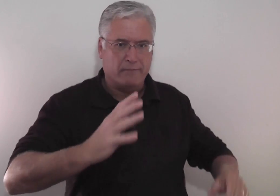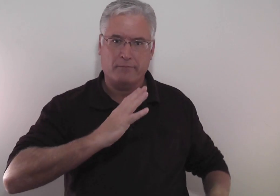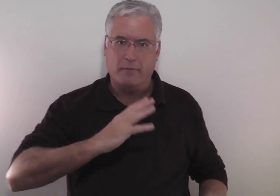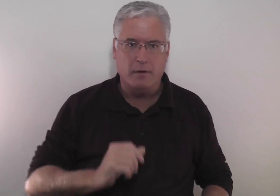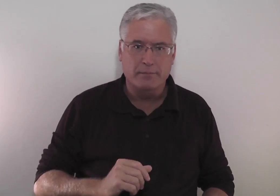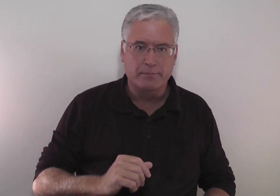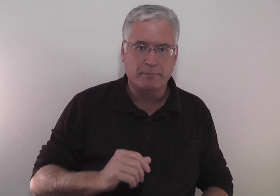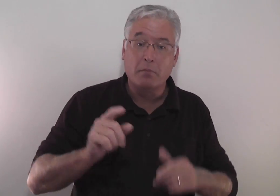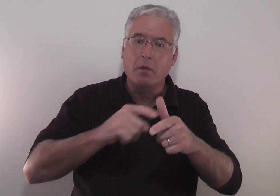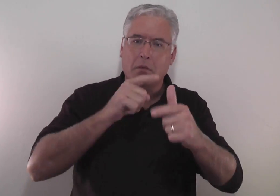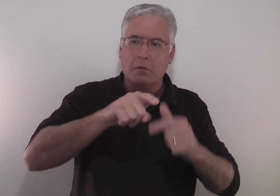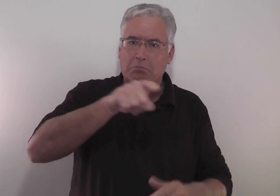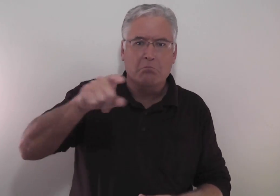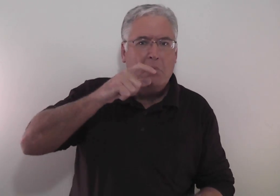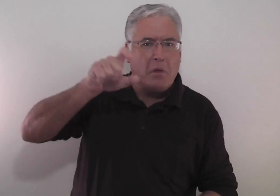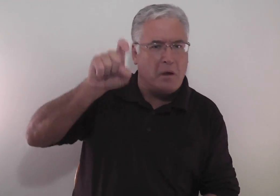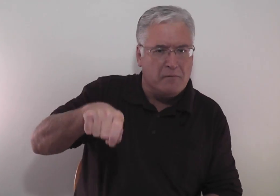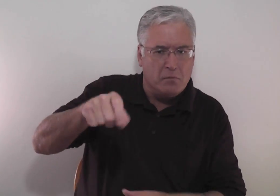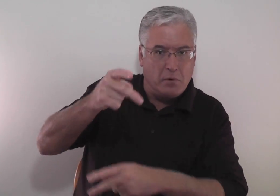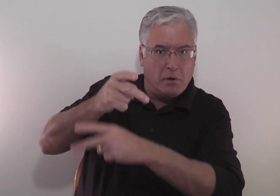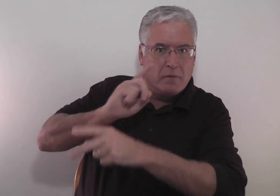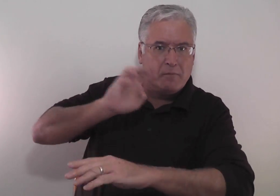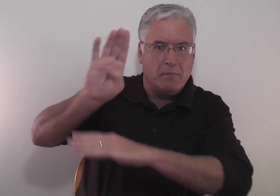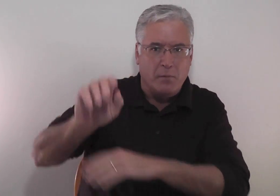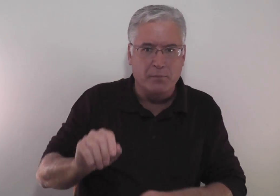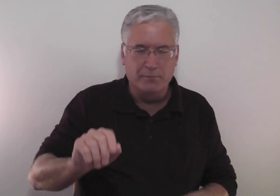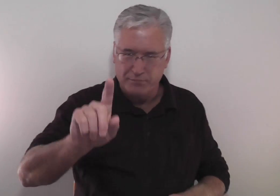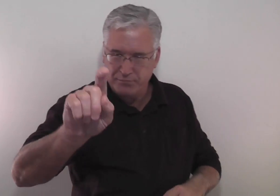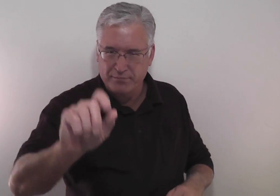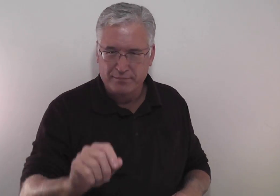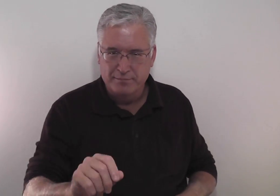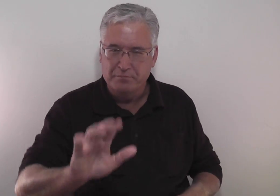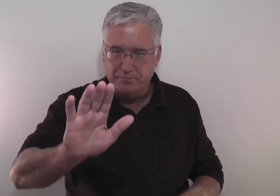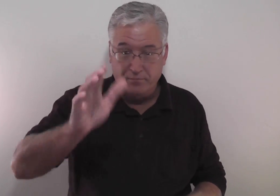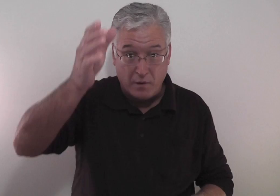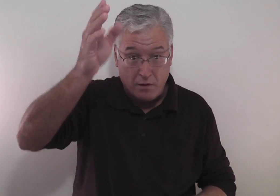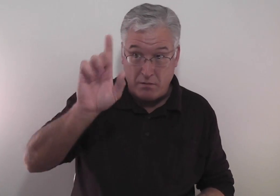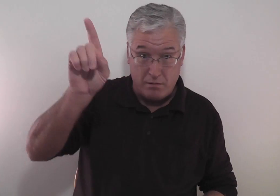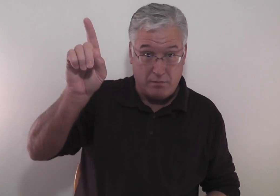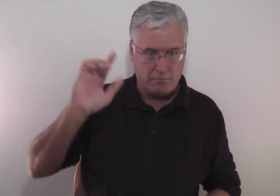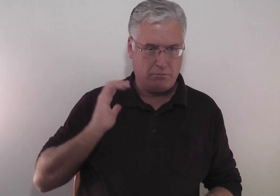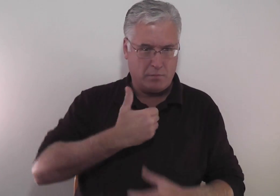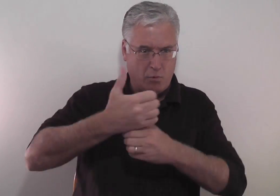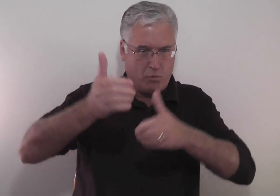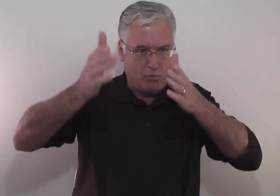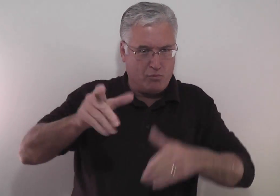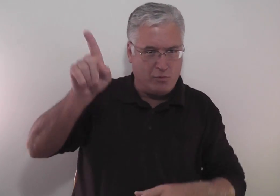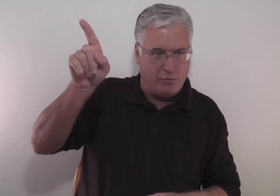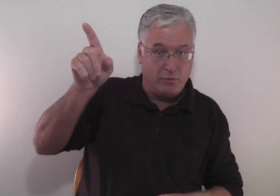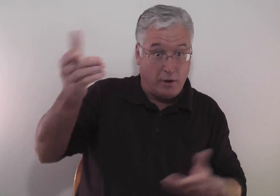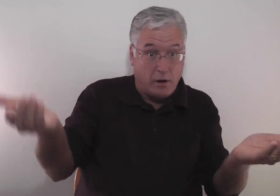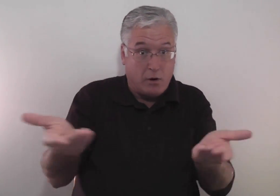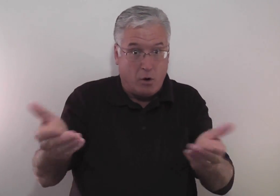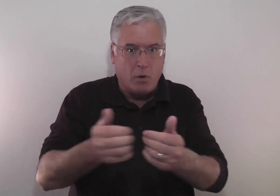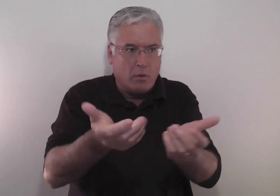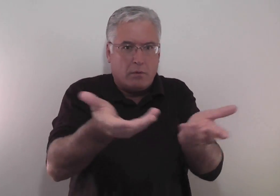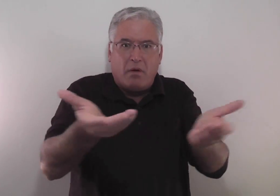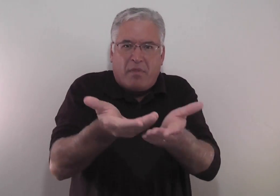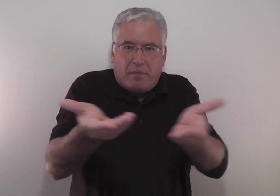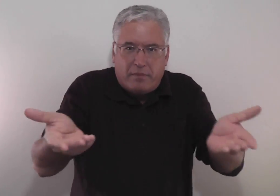God's name, but just things, they think, oh, well, that's fine. They think that they don't have to keep their vow because of this. Well, God's our creator. He